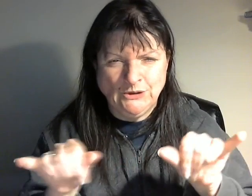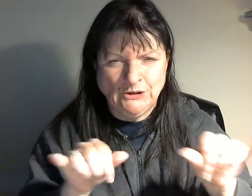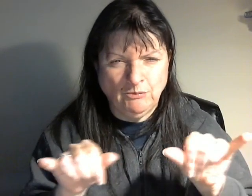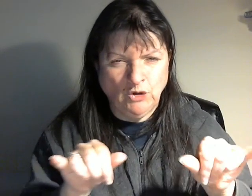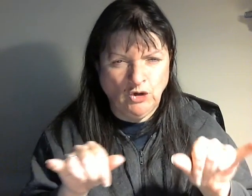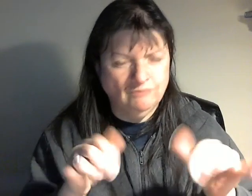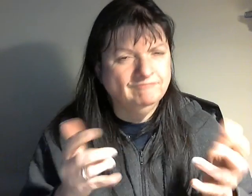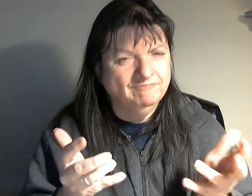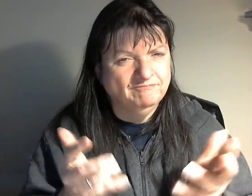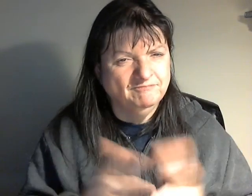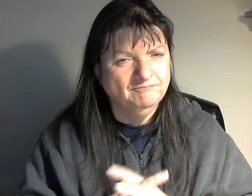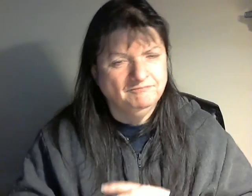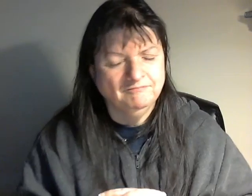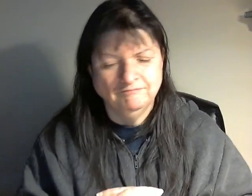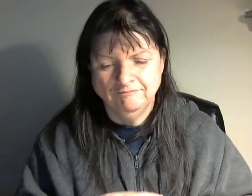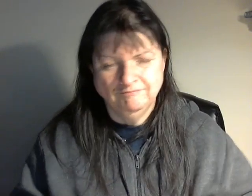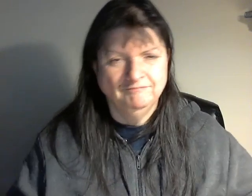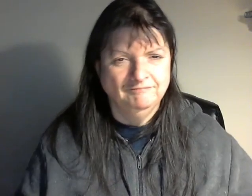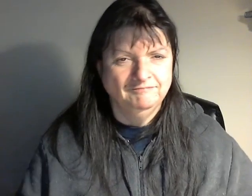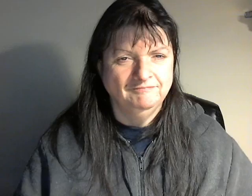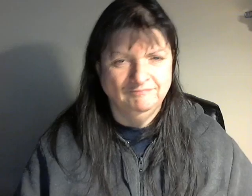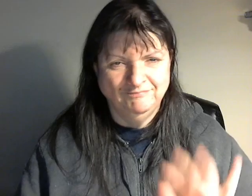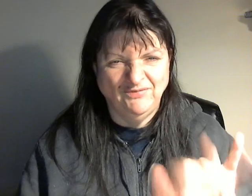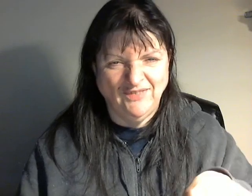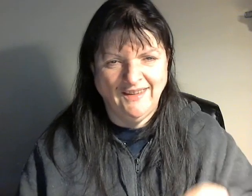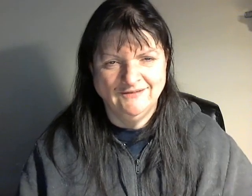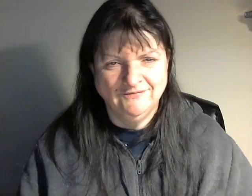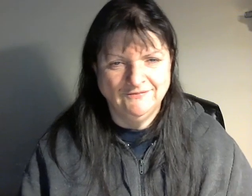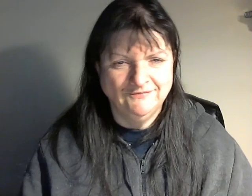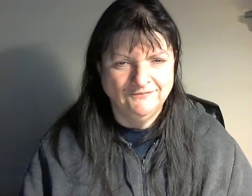everything that holds Nothing that we won't get over